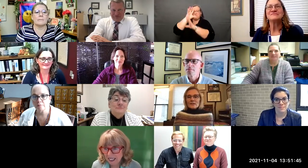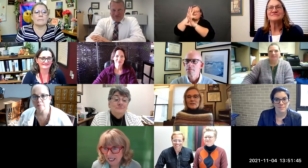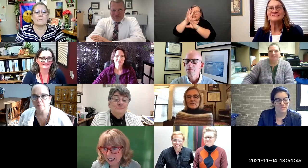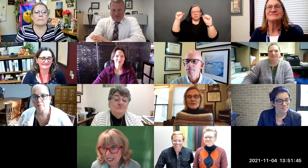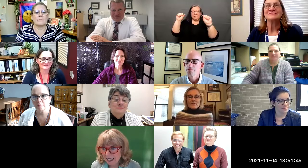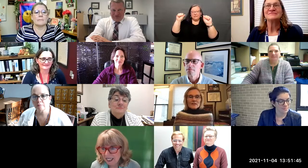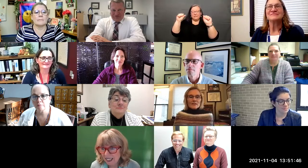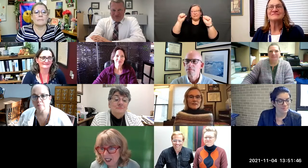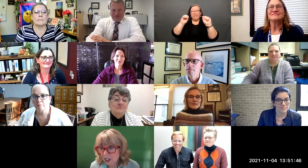the Iowa School for the Deaf.